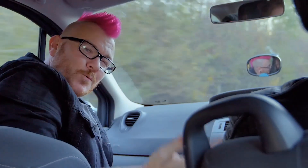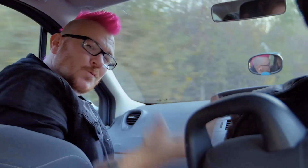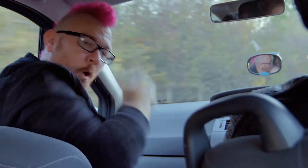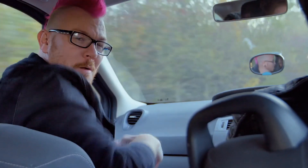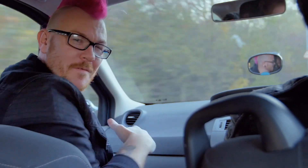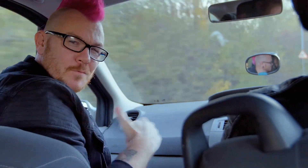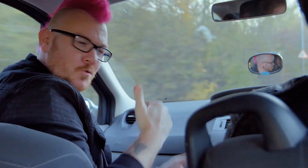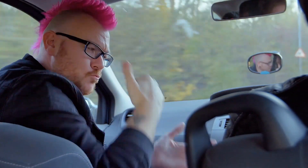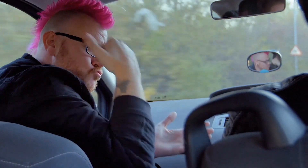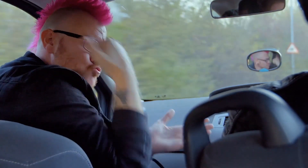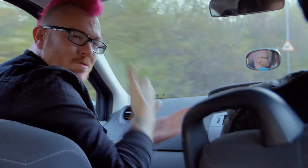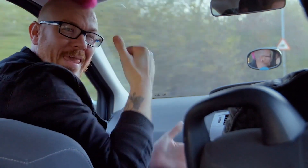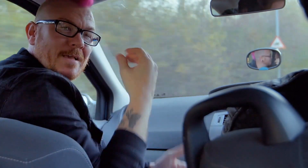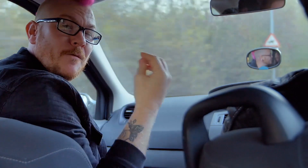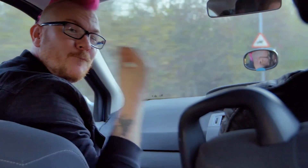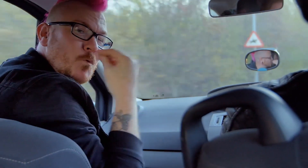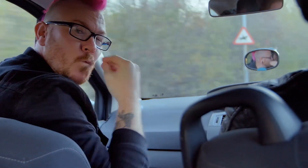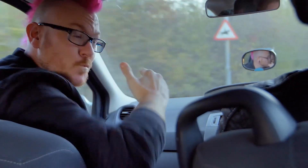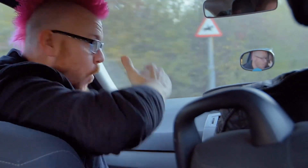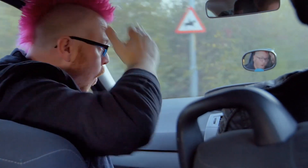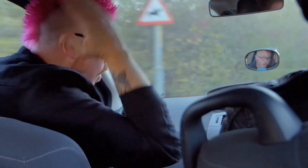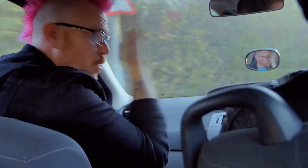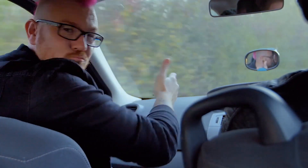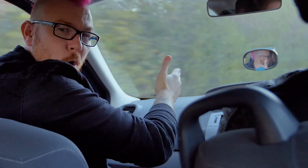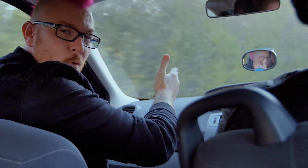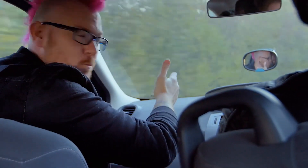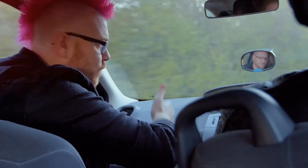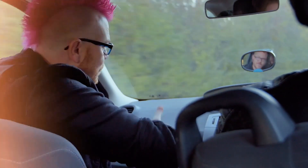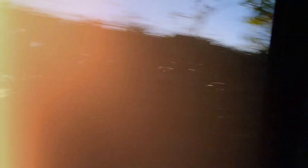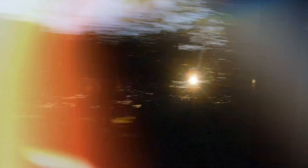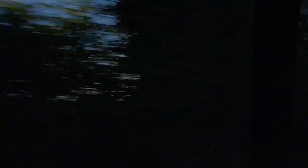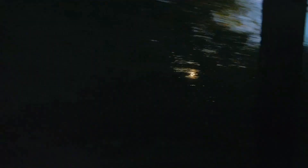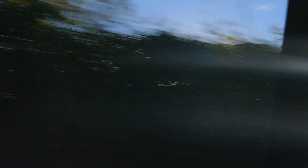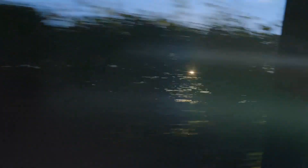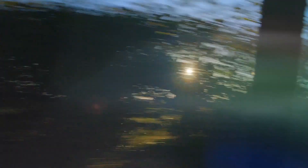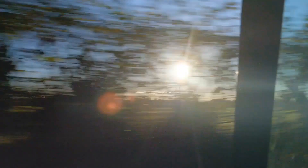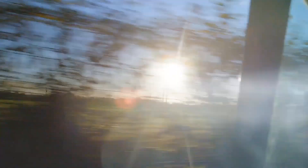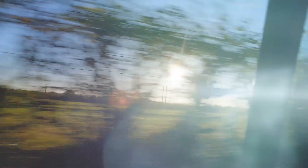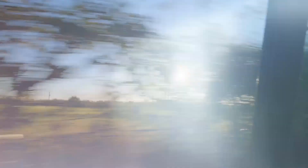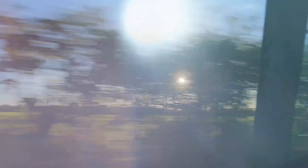So, join me for some great food on the road.